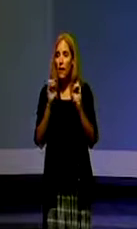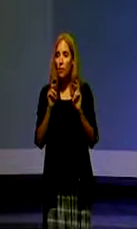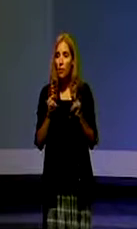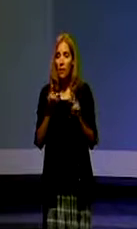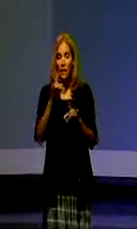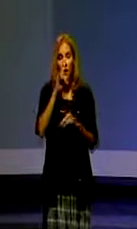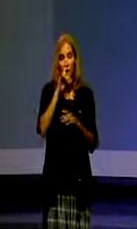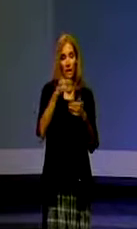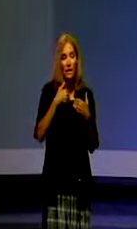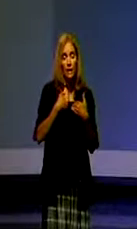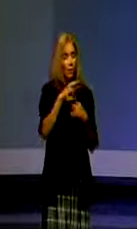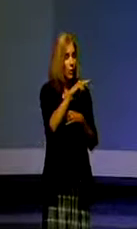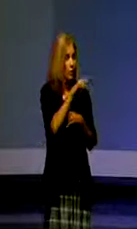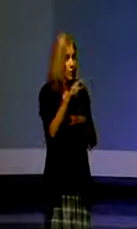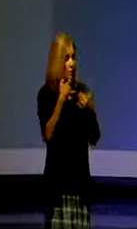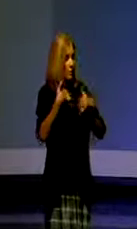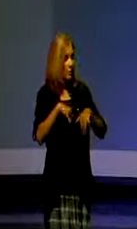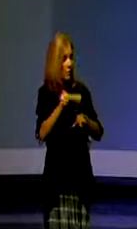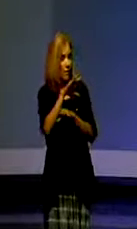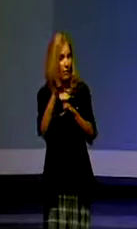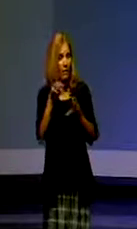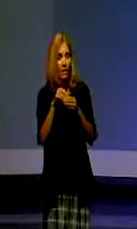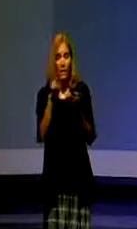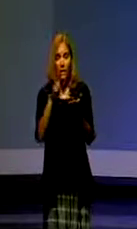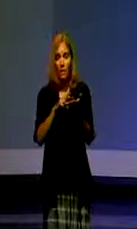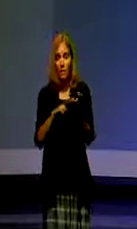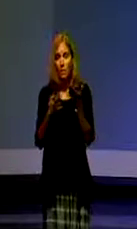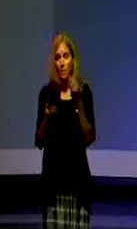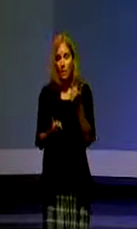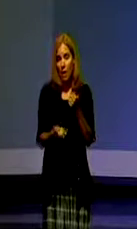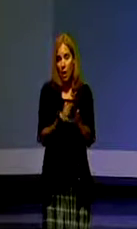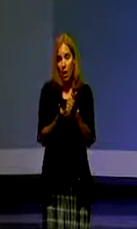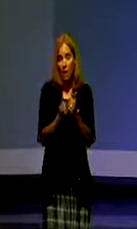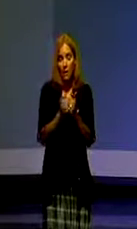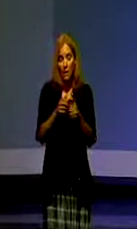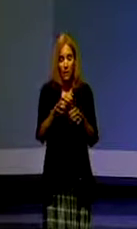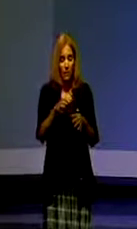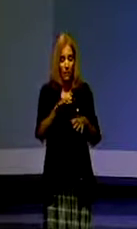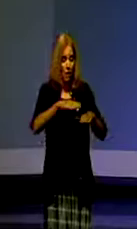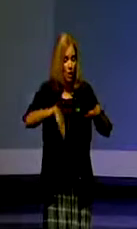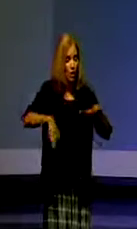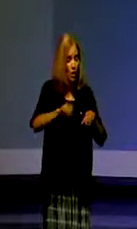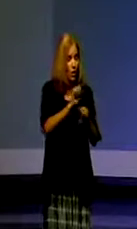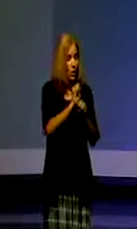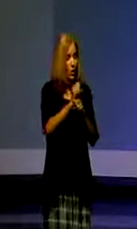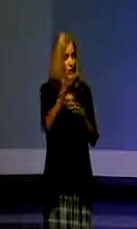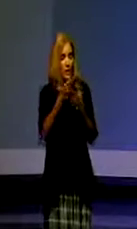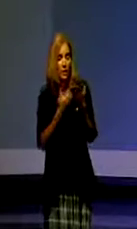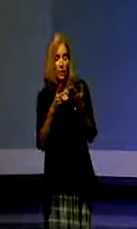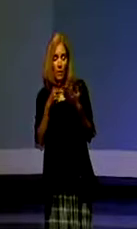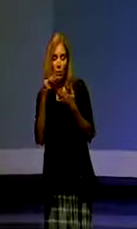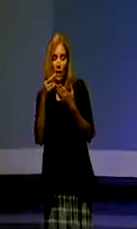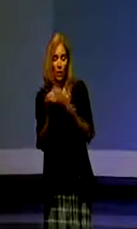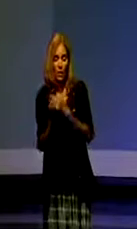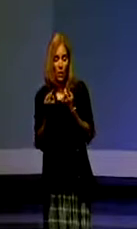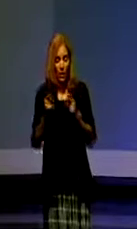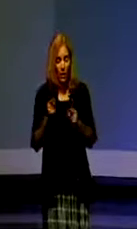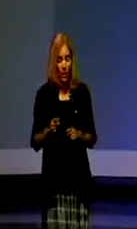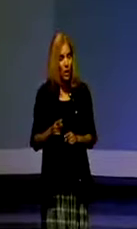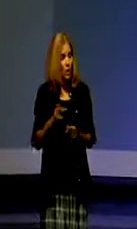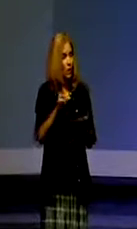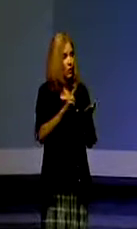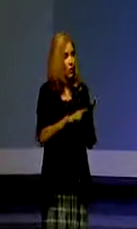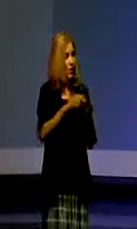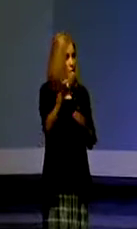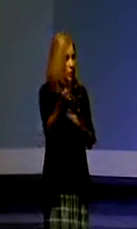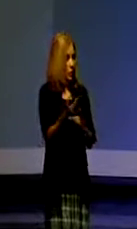that the kids have, but you can still be involved and sign up maybe to help with some yard work or help with some of the projects that we're doing. You can sign up